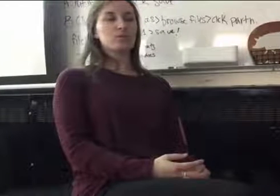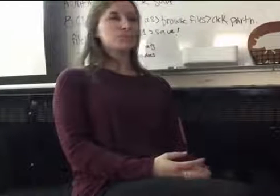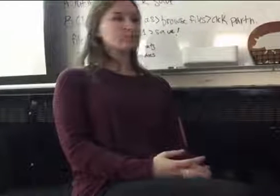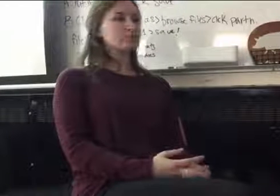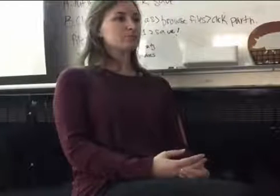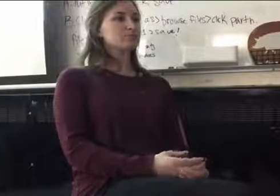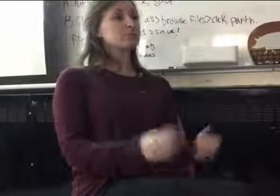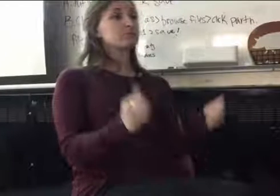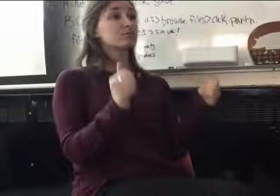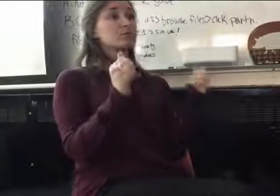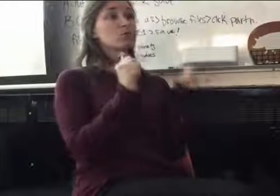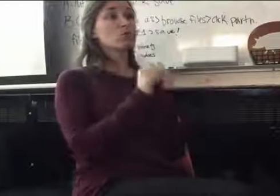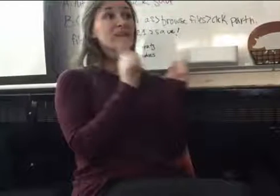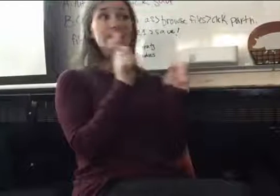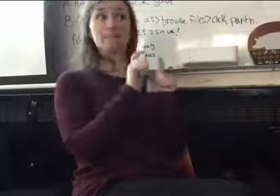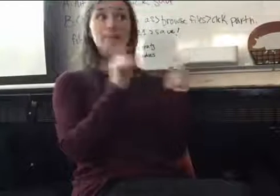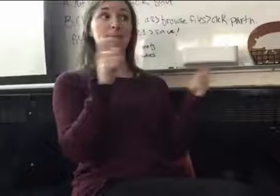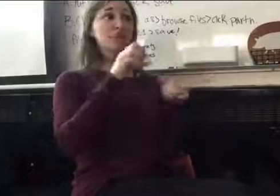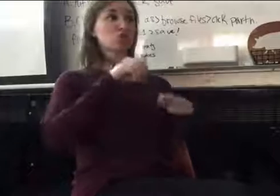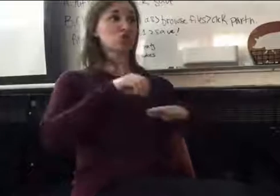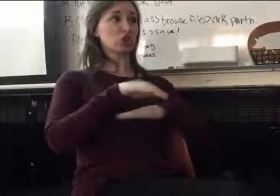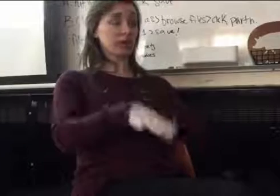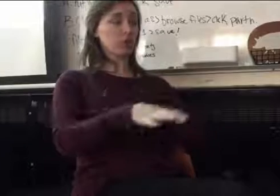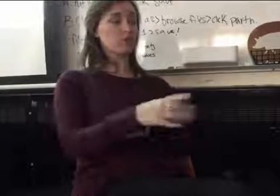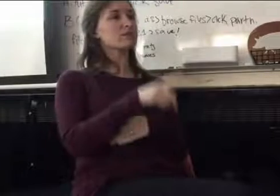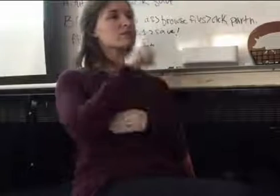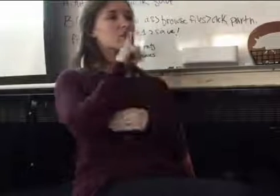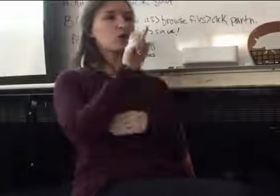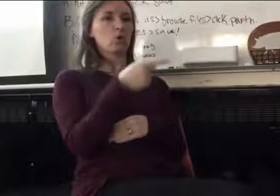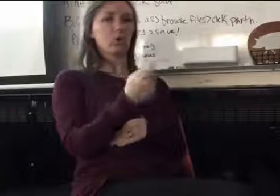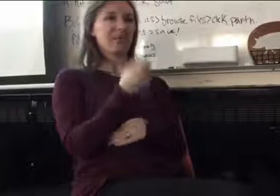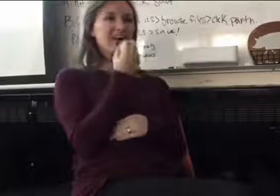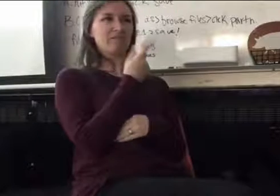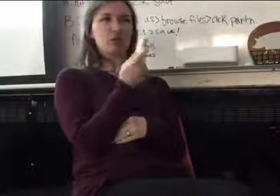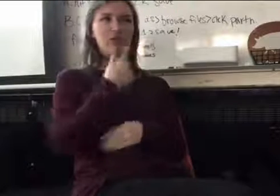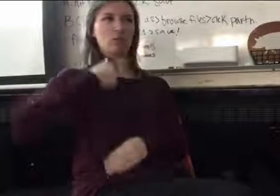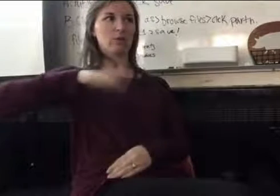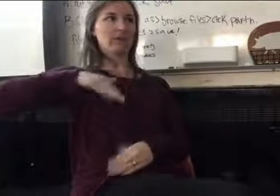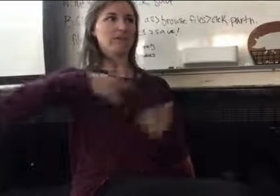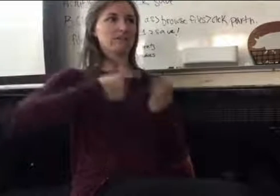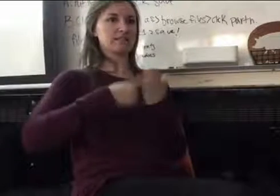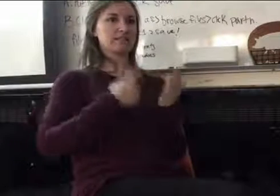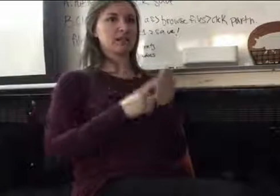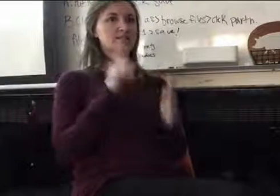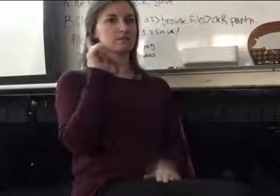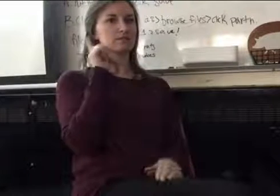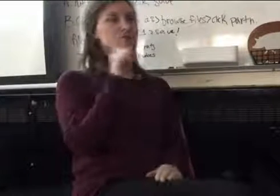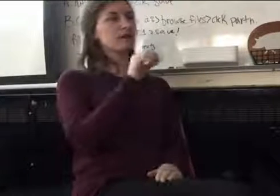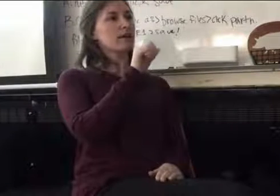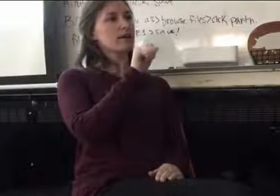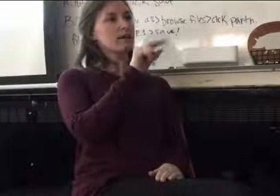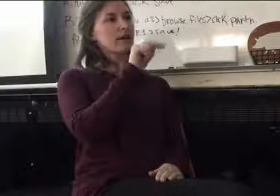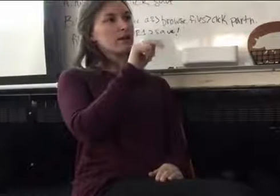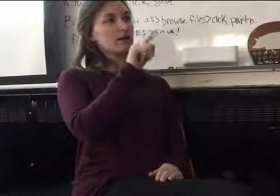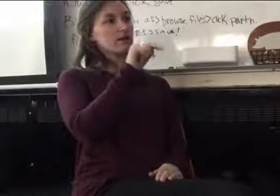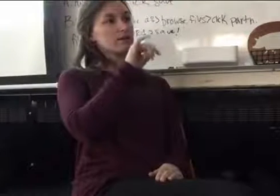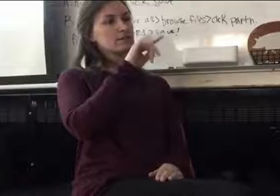with these major turning points, there's only 2 major ones that we haven't really talked about. Battle of Antietam. Why is Antietam famous?